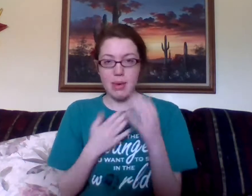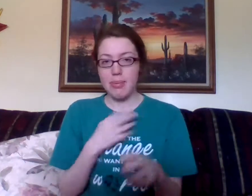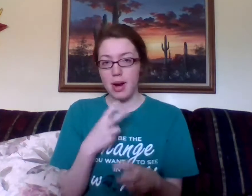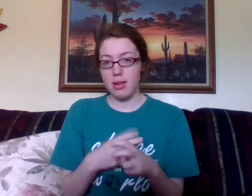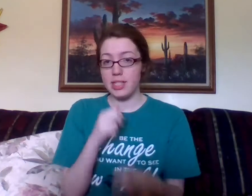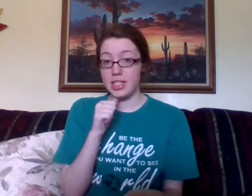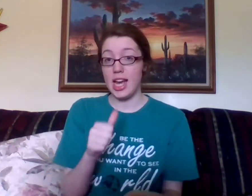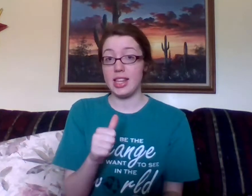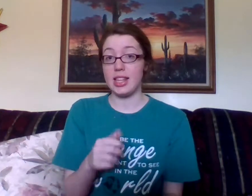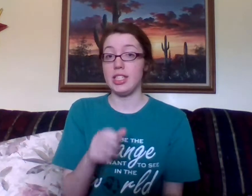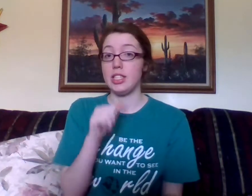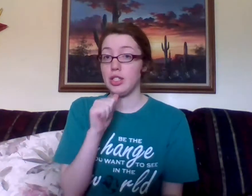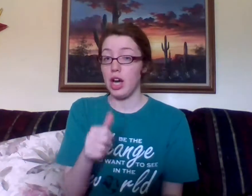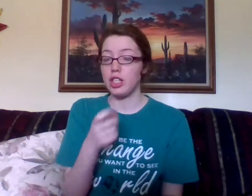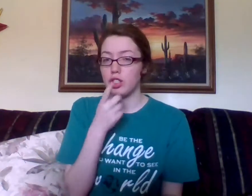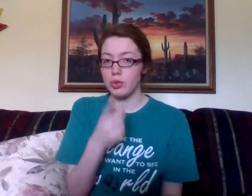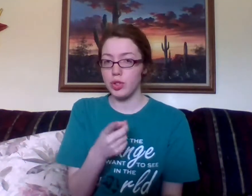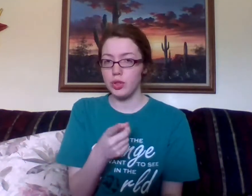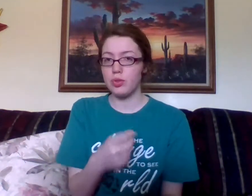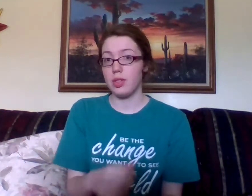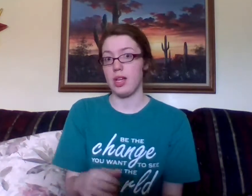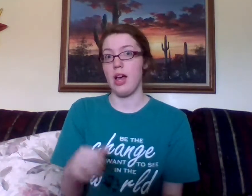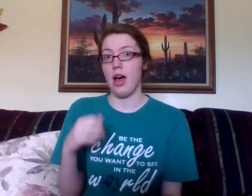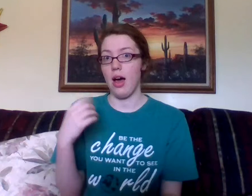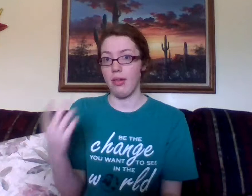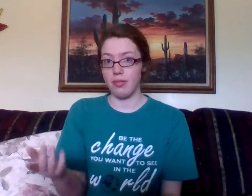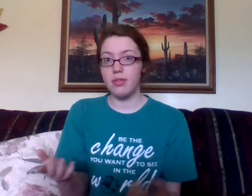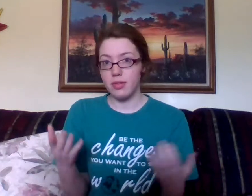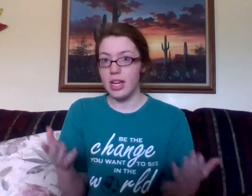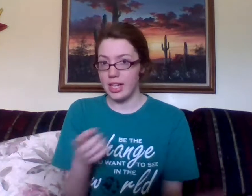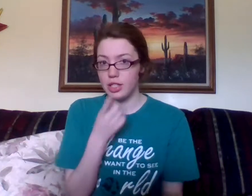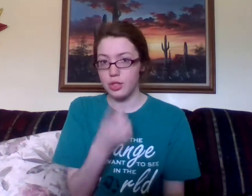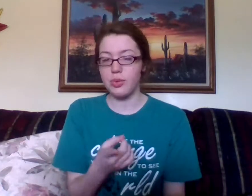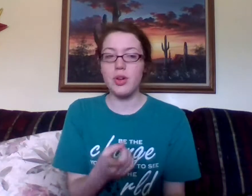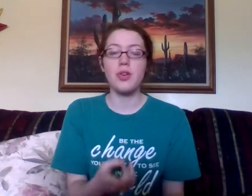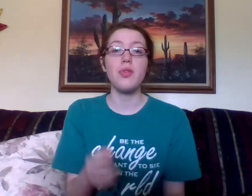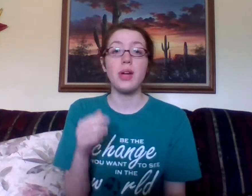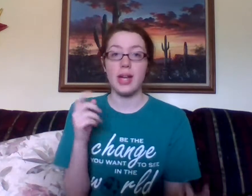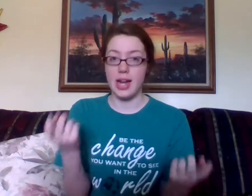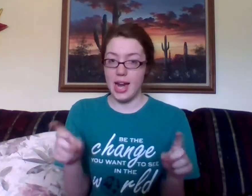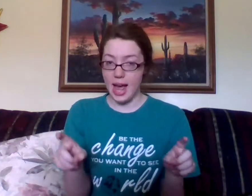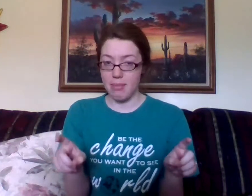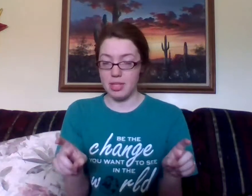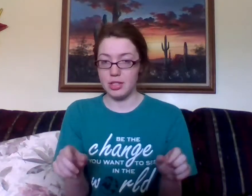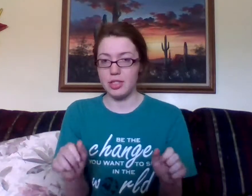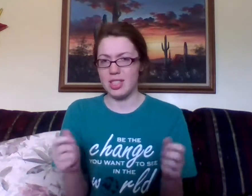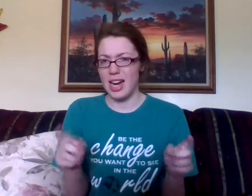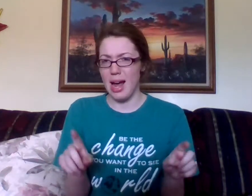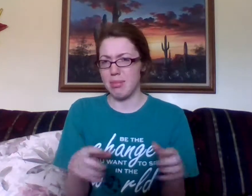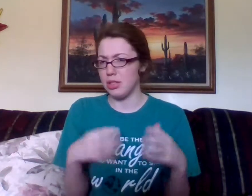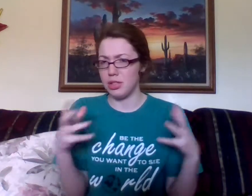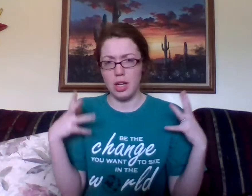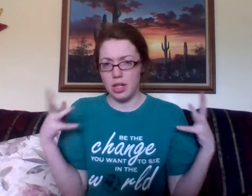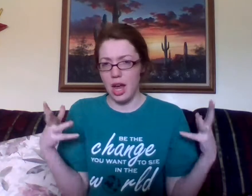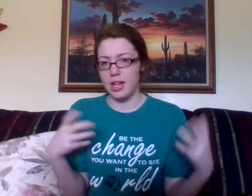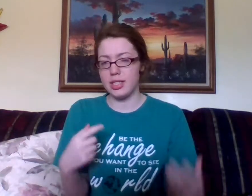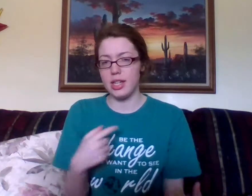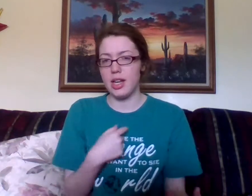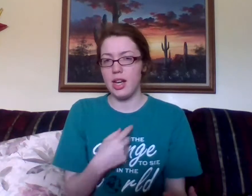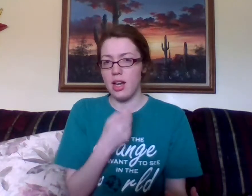My problem is not that this is not true. It's true. It happens. It happens a lot.